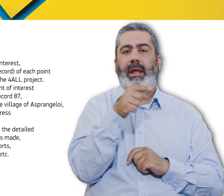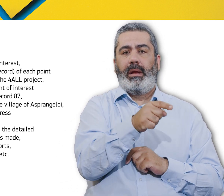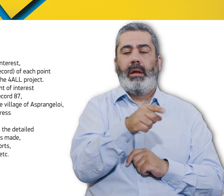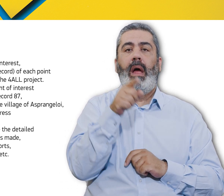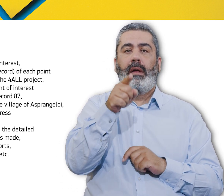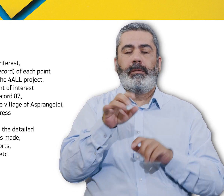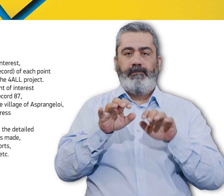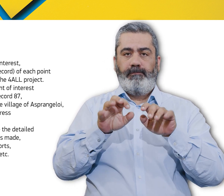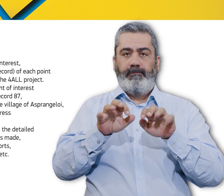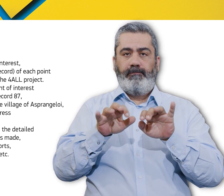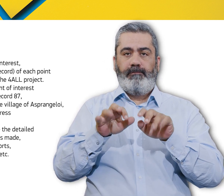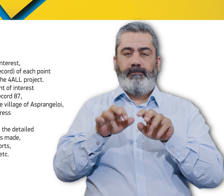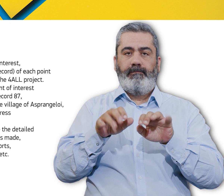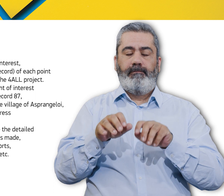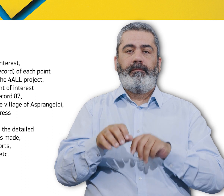address